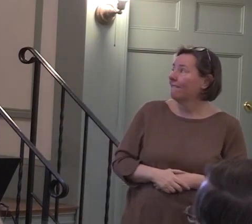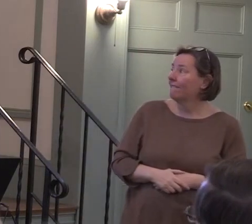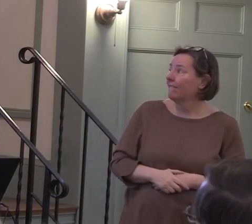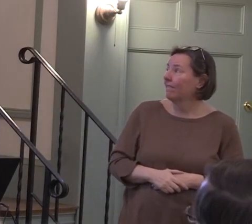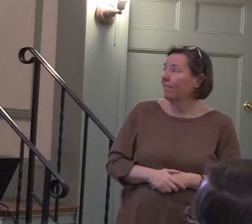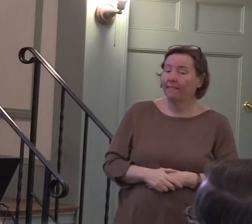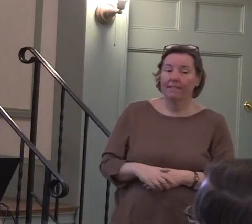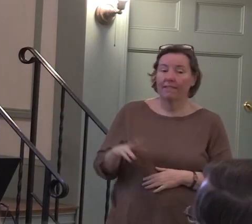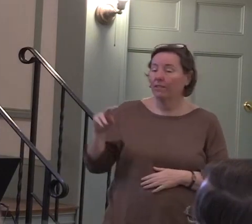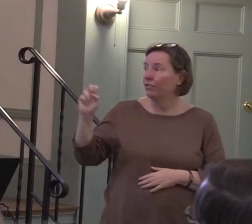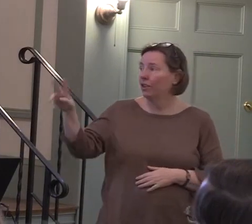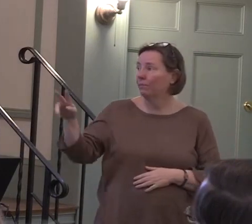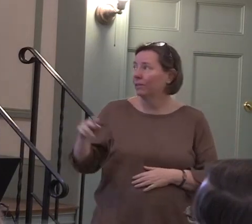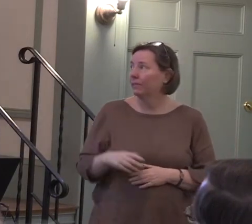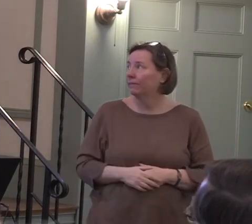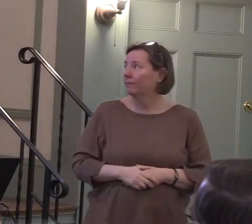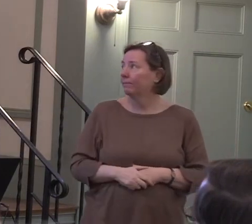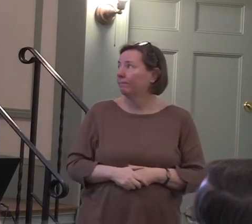Now,